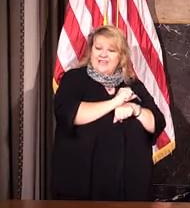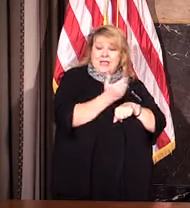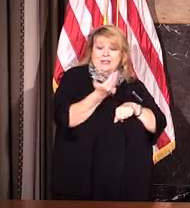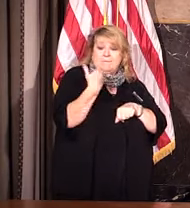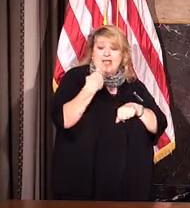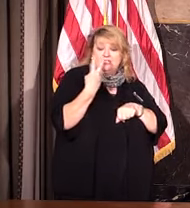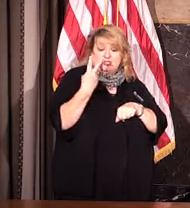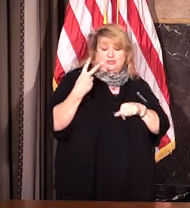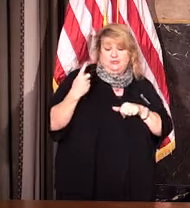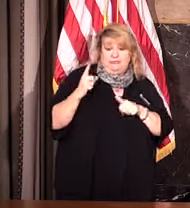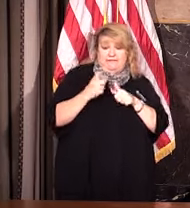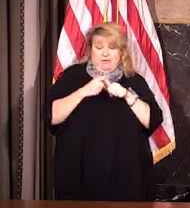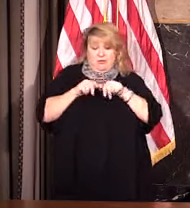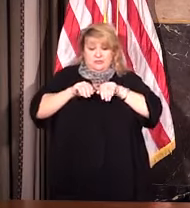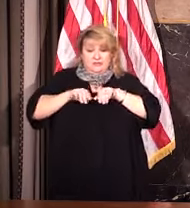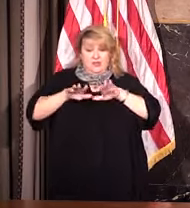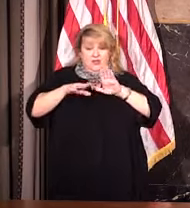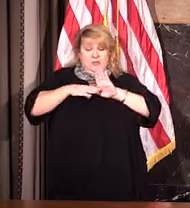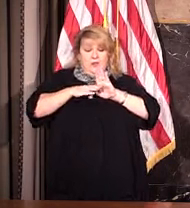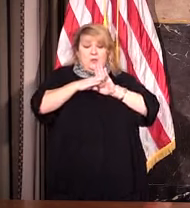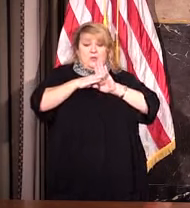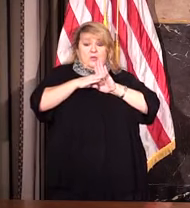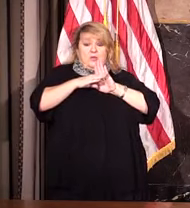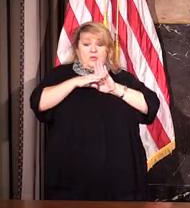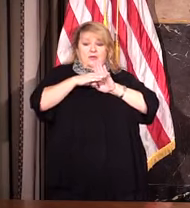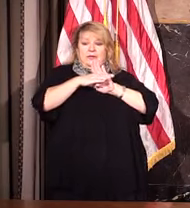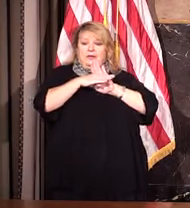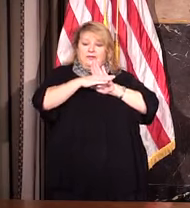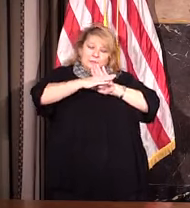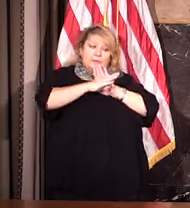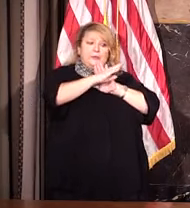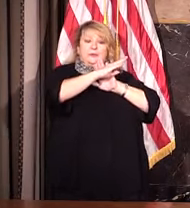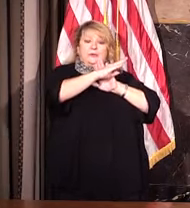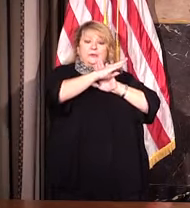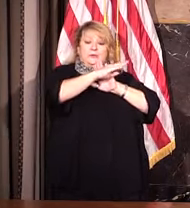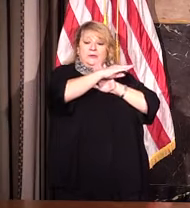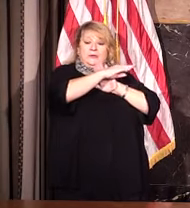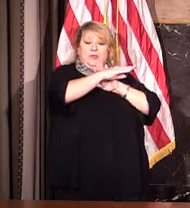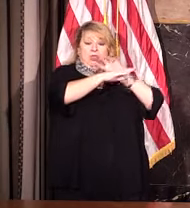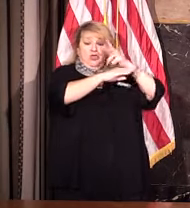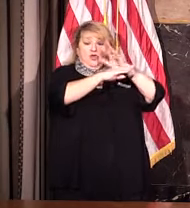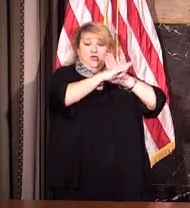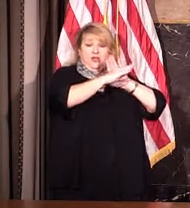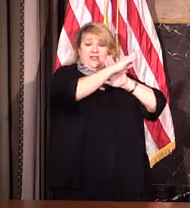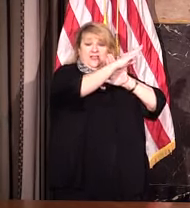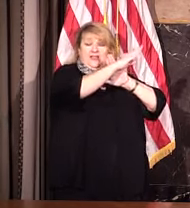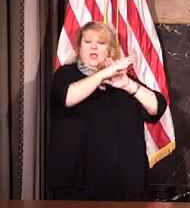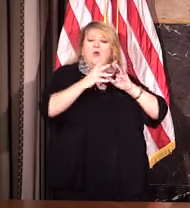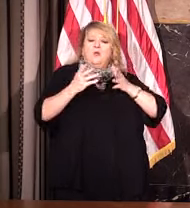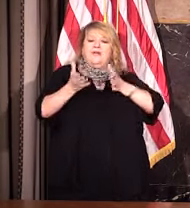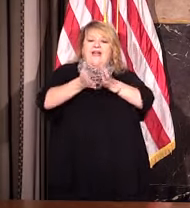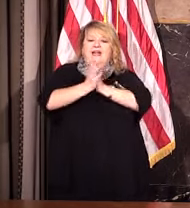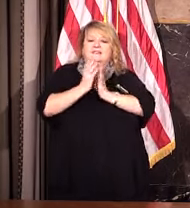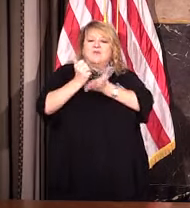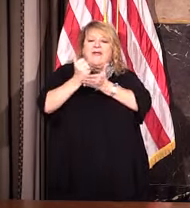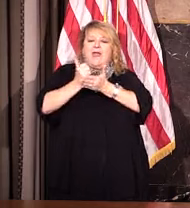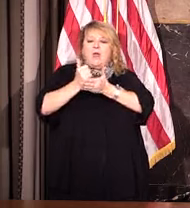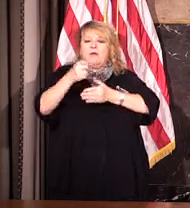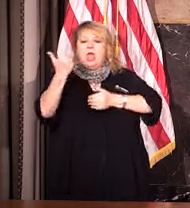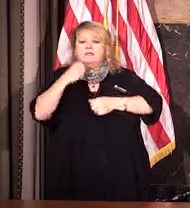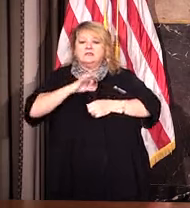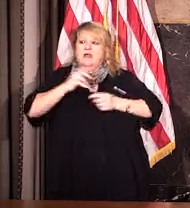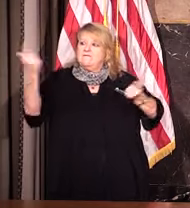surges, we asked for and received assistance in order to increase the number of staff who came to